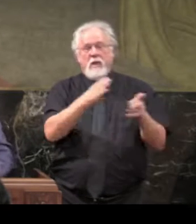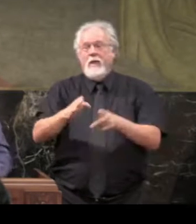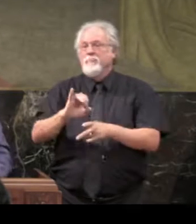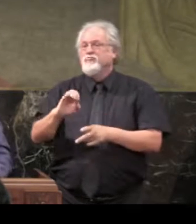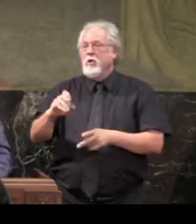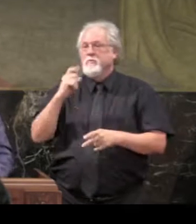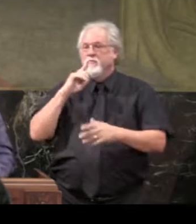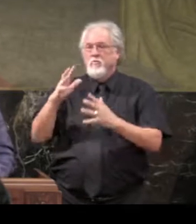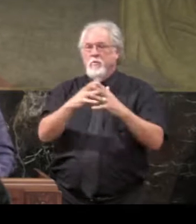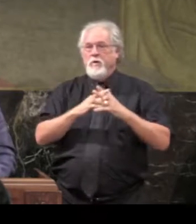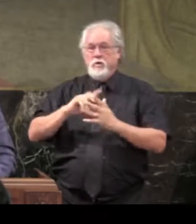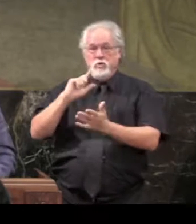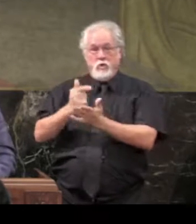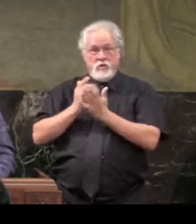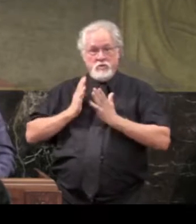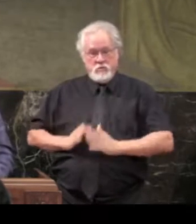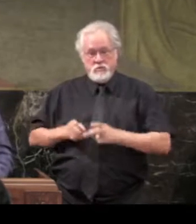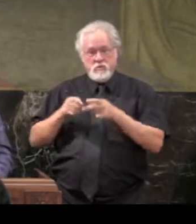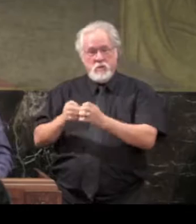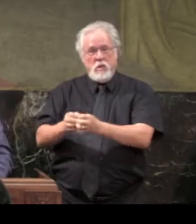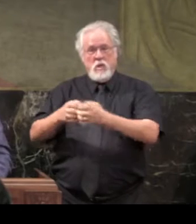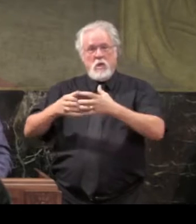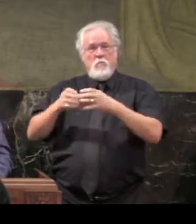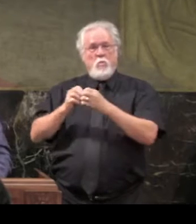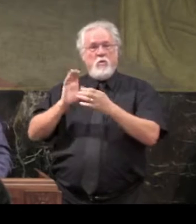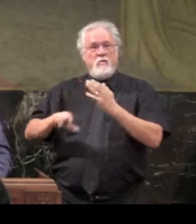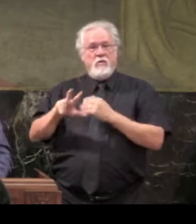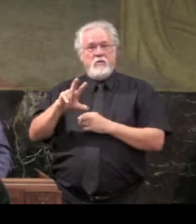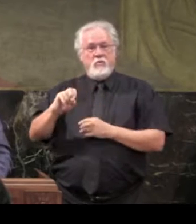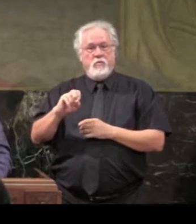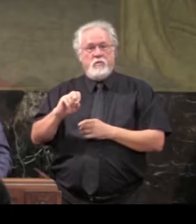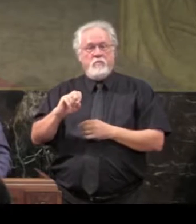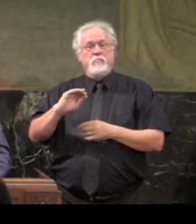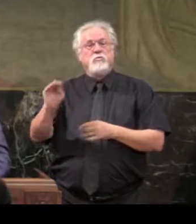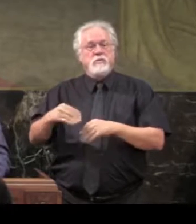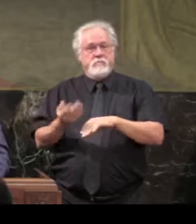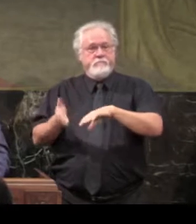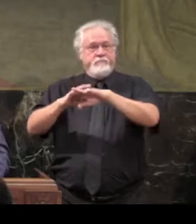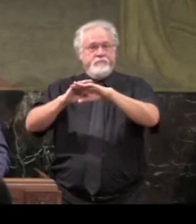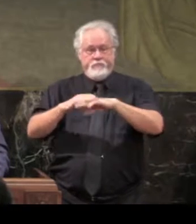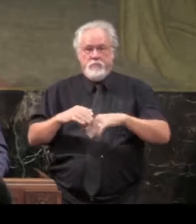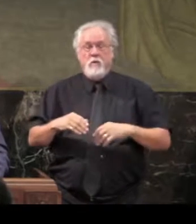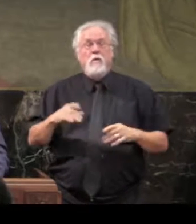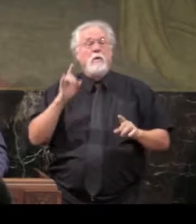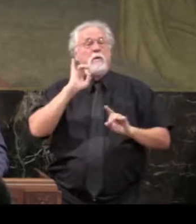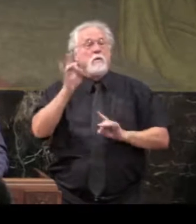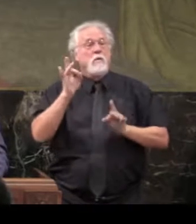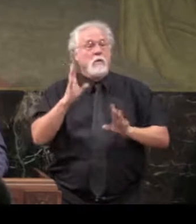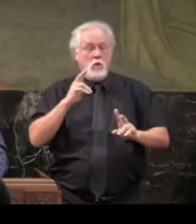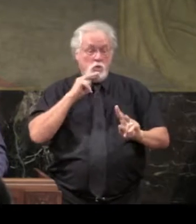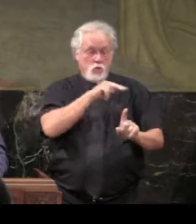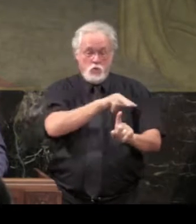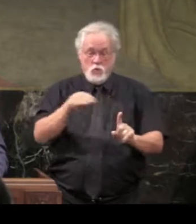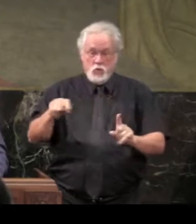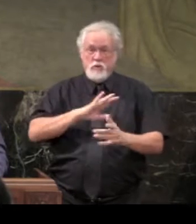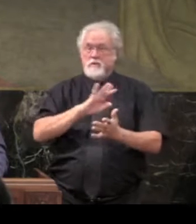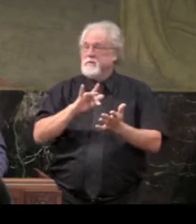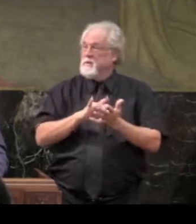will be expanded by more than 30%. Incredibly important. When you look at the